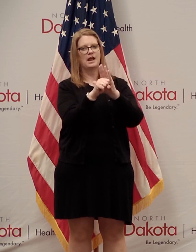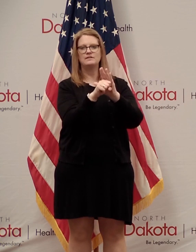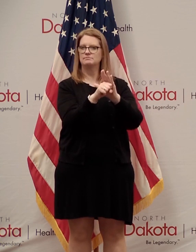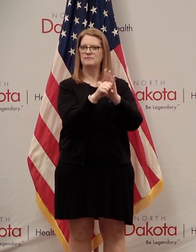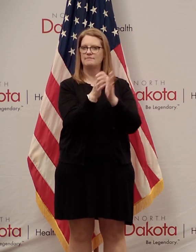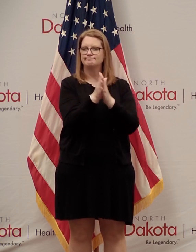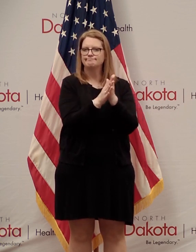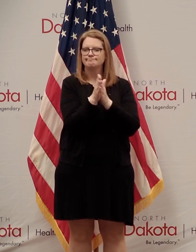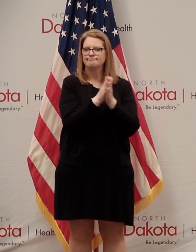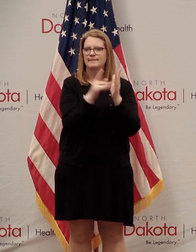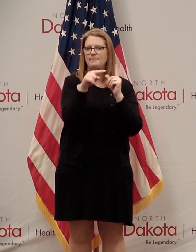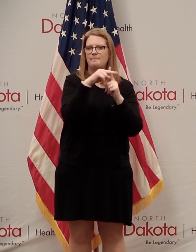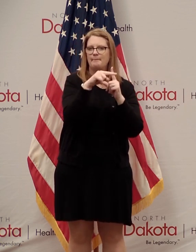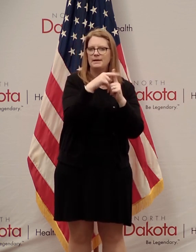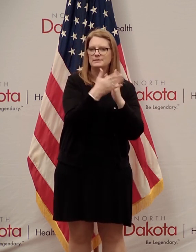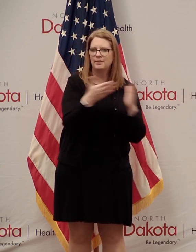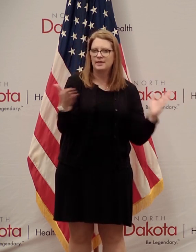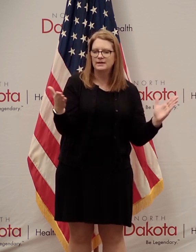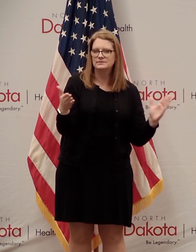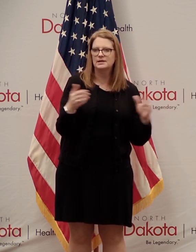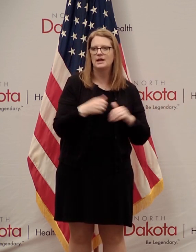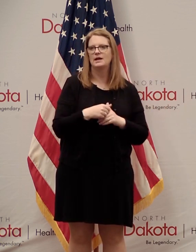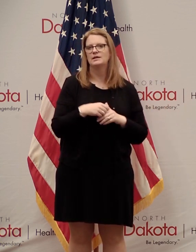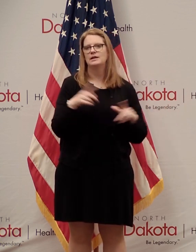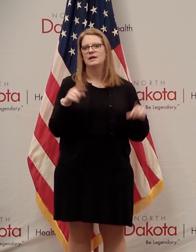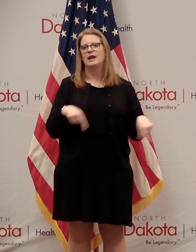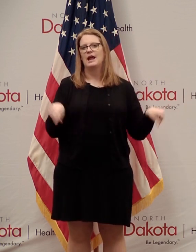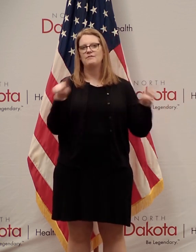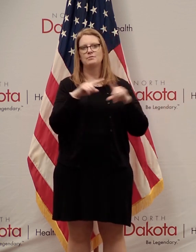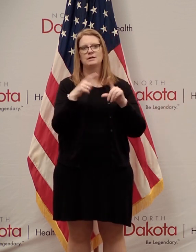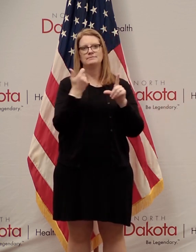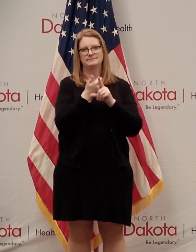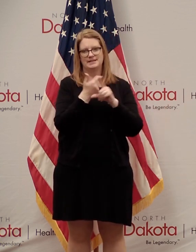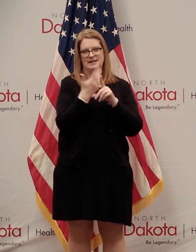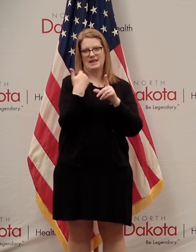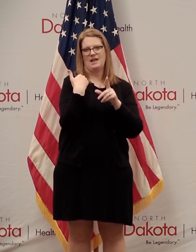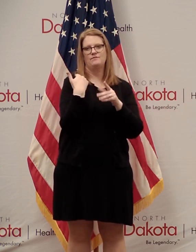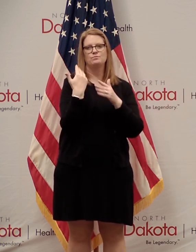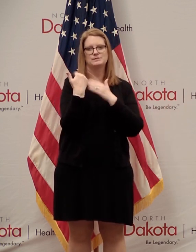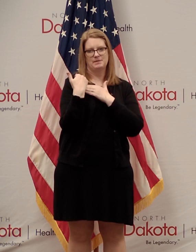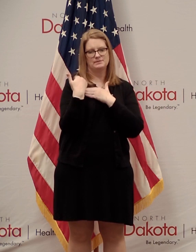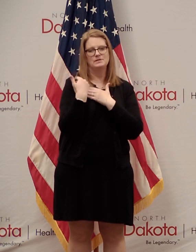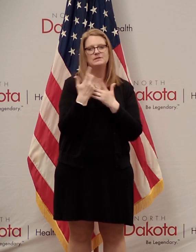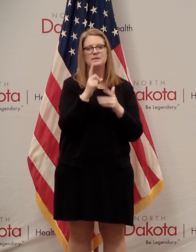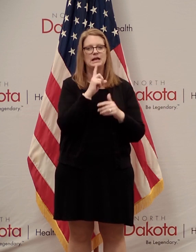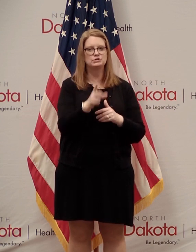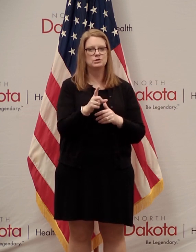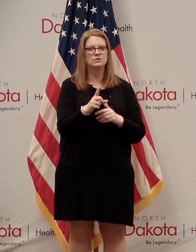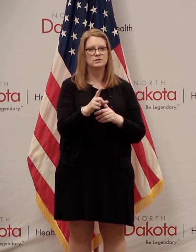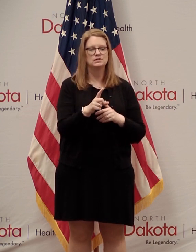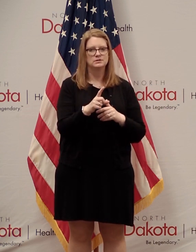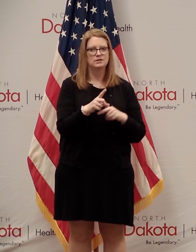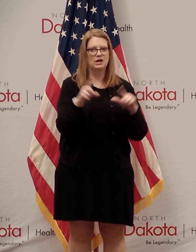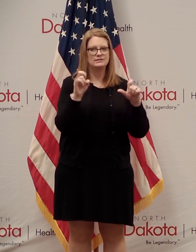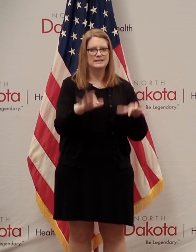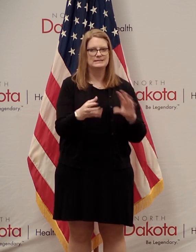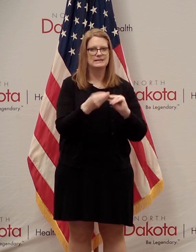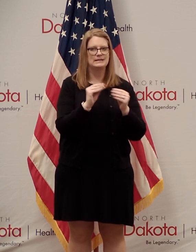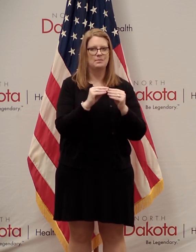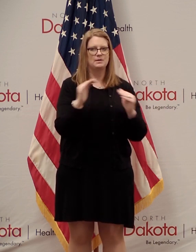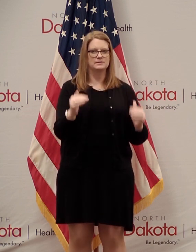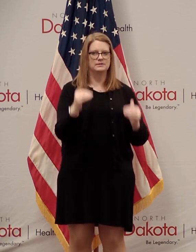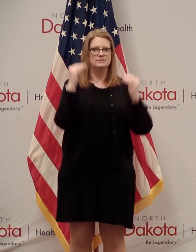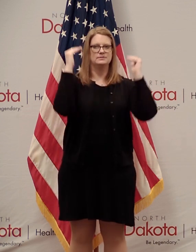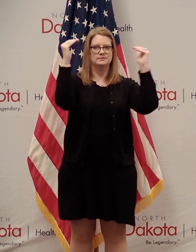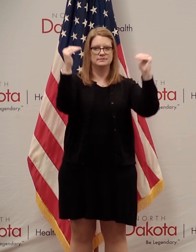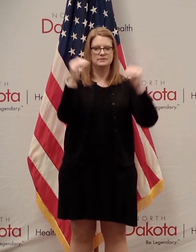things to keep us moving forward. And again, everybody can play a role in helping make sure that we're getting our testing numbers up. So